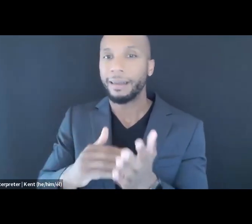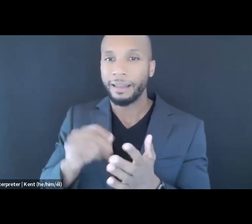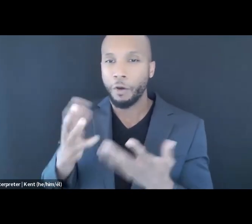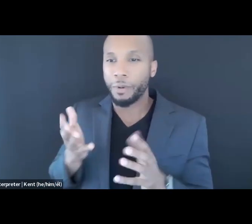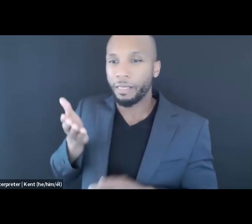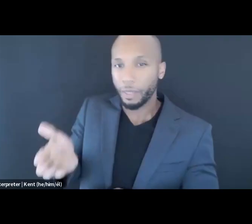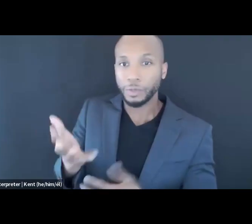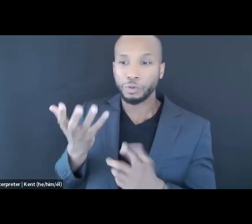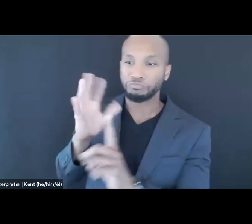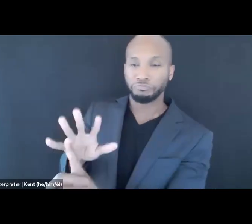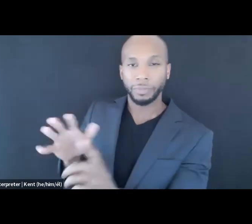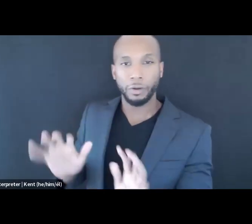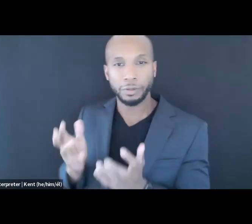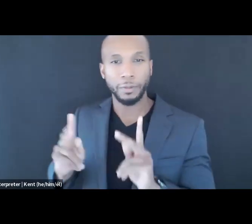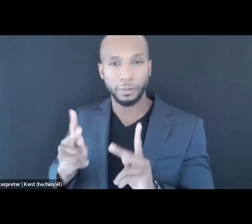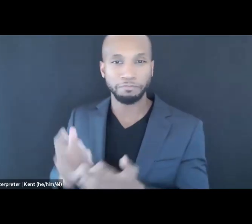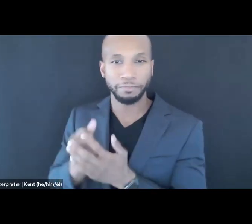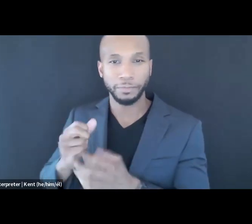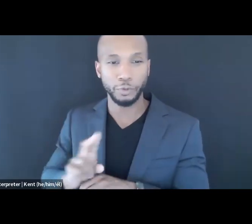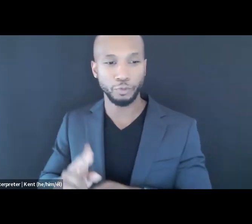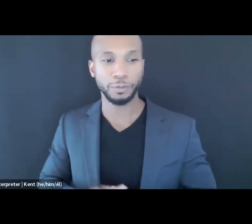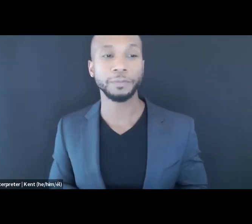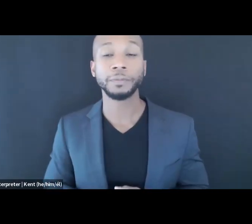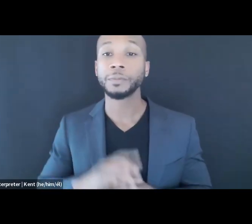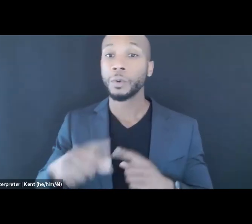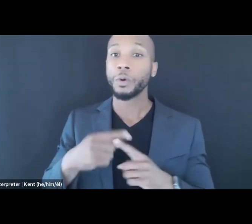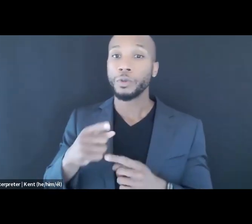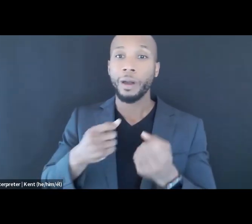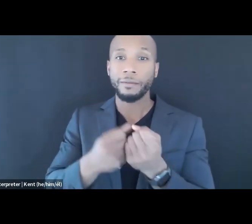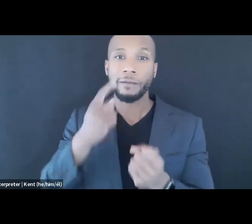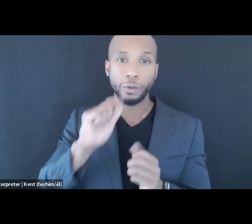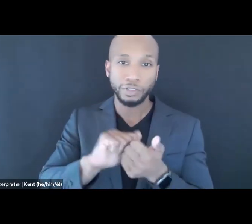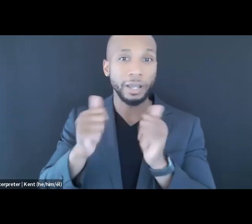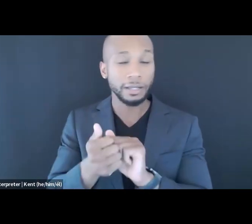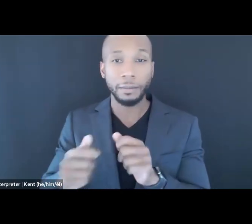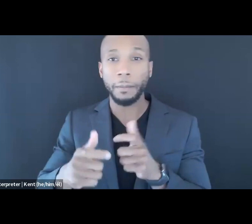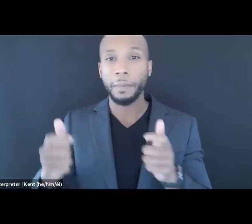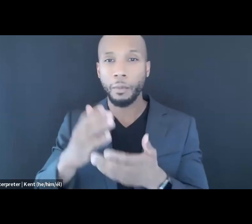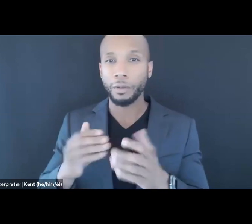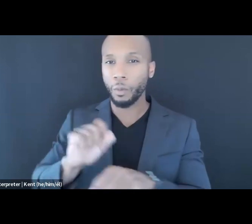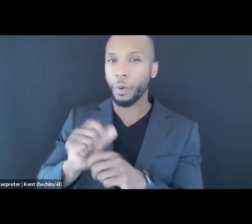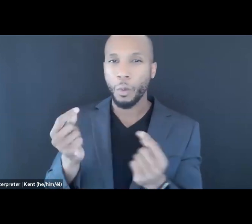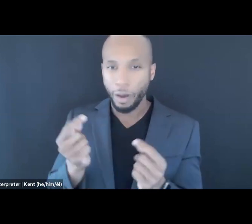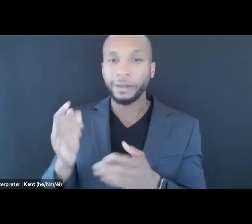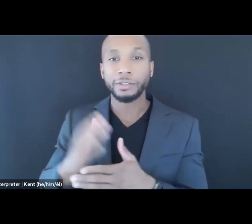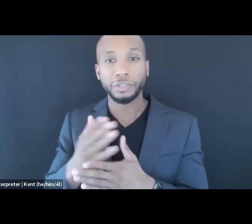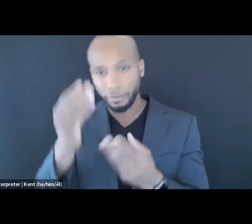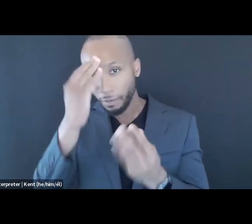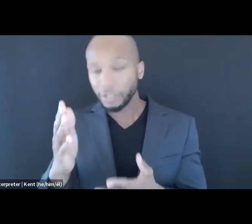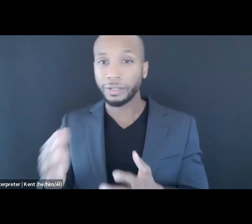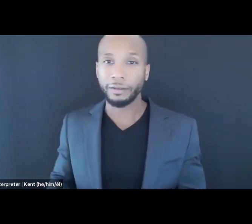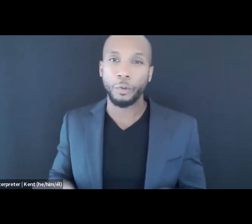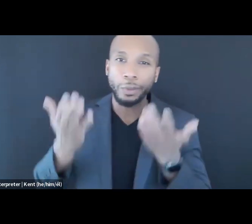platform them and encourage folks to use them. When you advocate for change, a big part of that work is sharing information and increasing